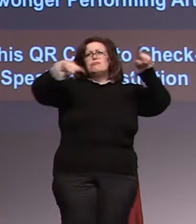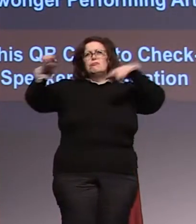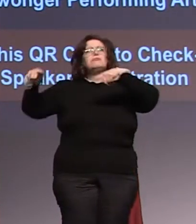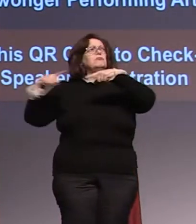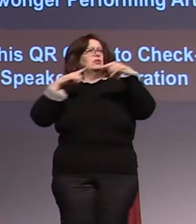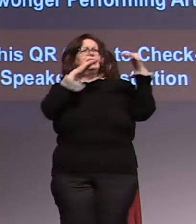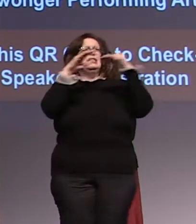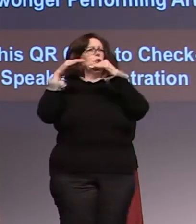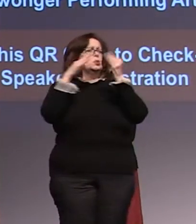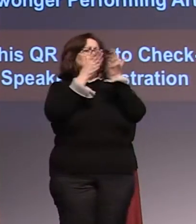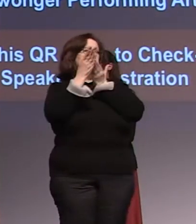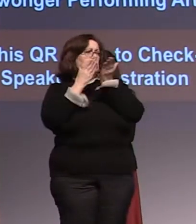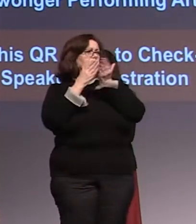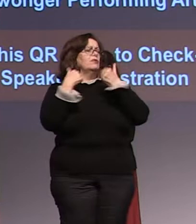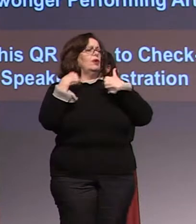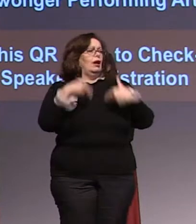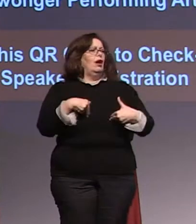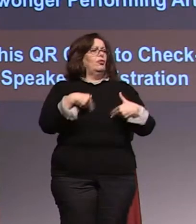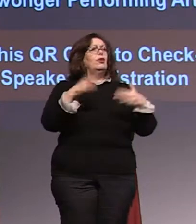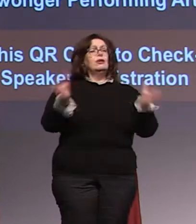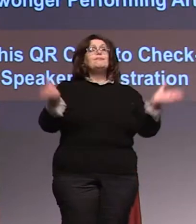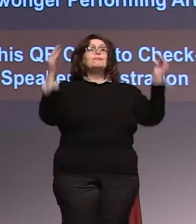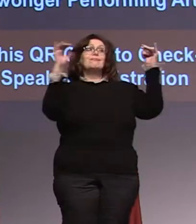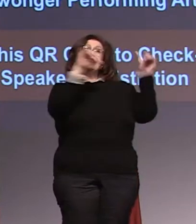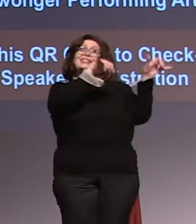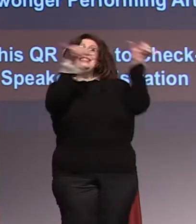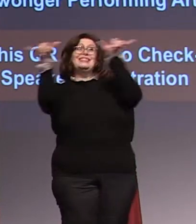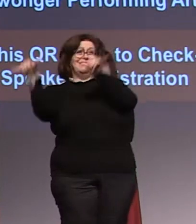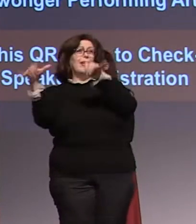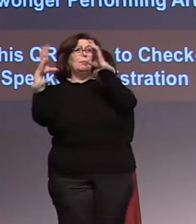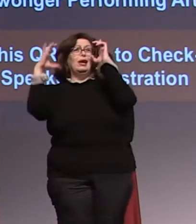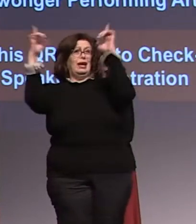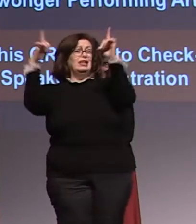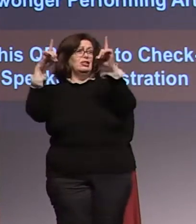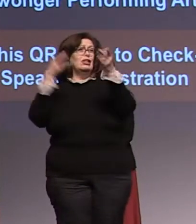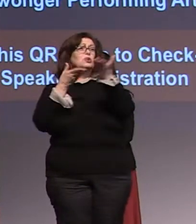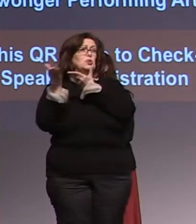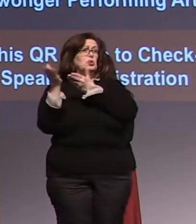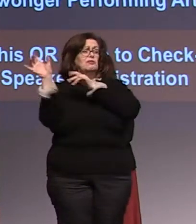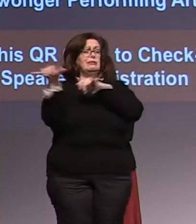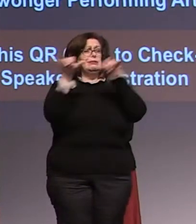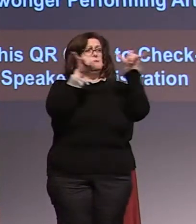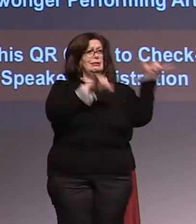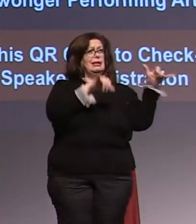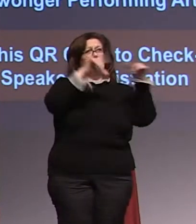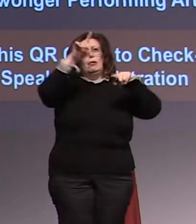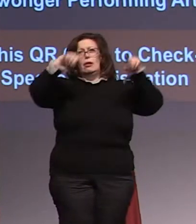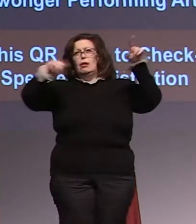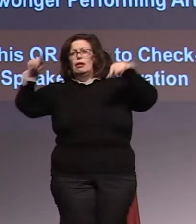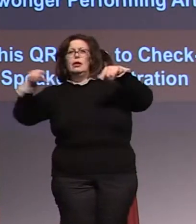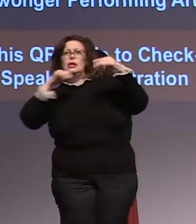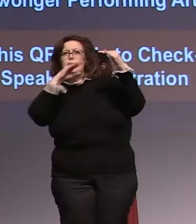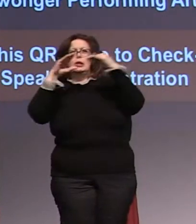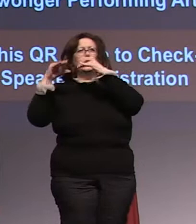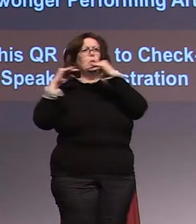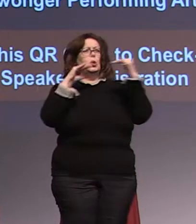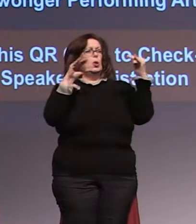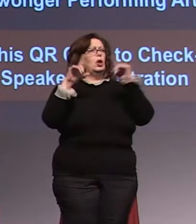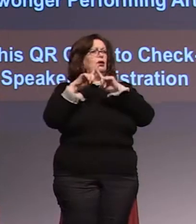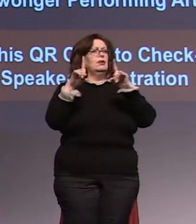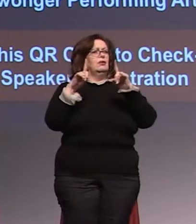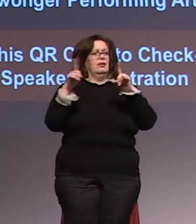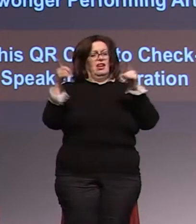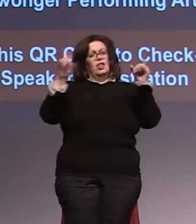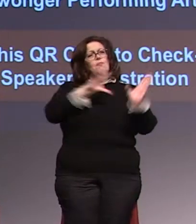match that up against educational level. And they're just citizens who want to be part of the conversation because they